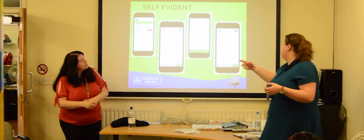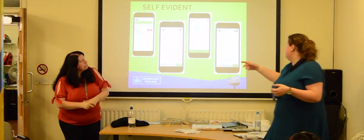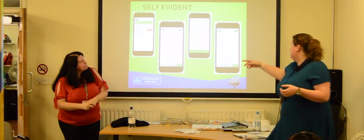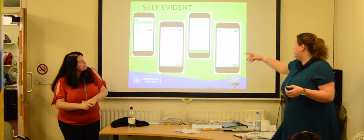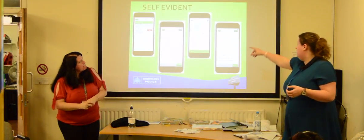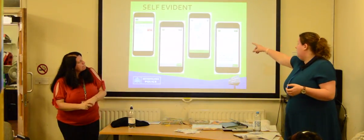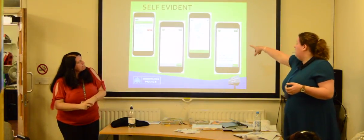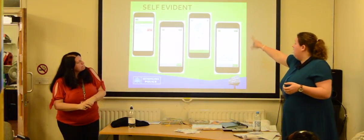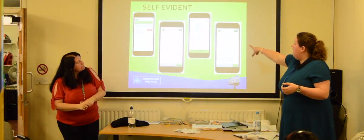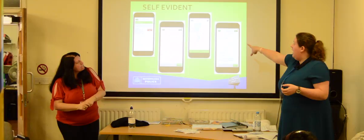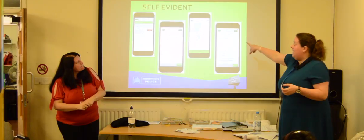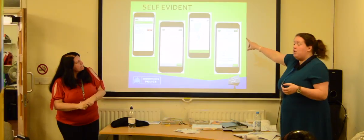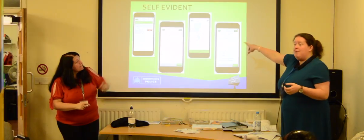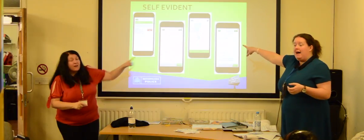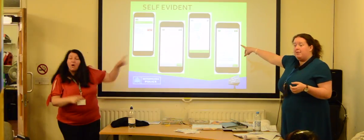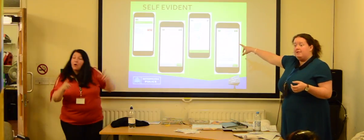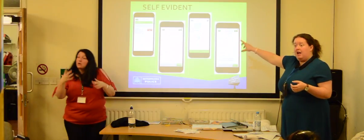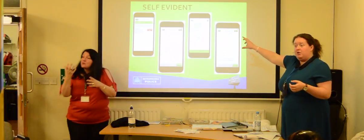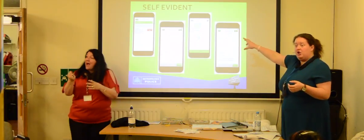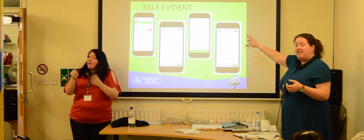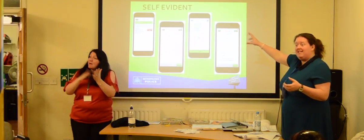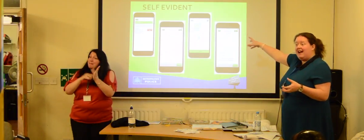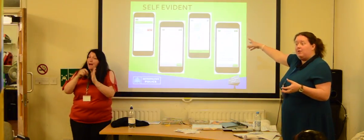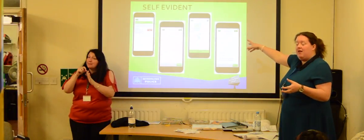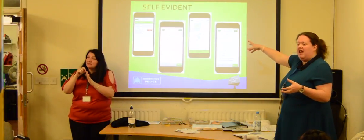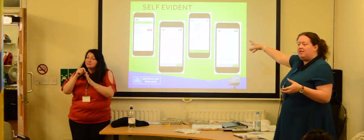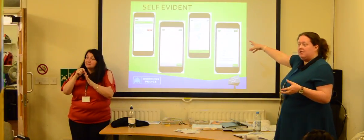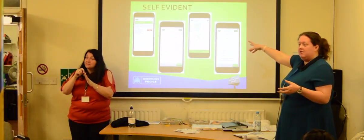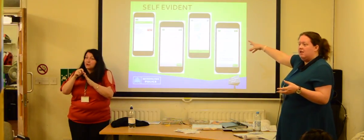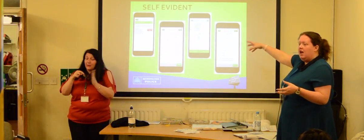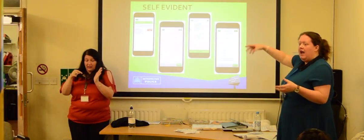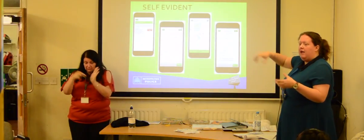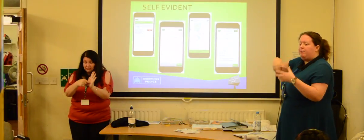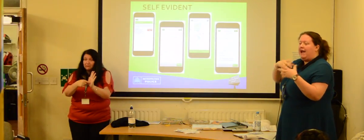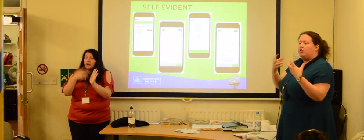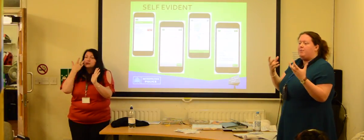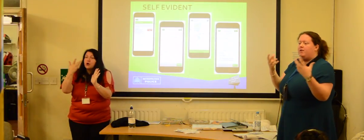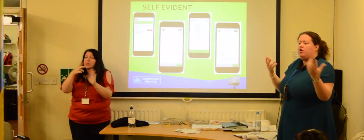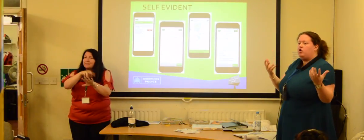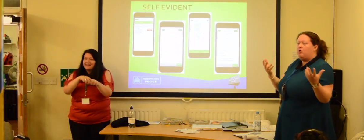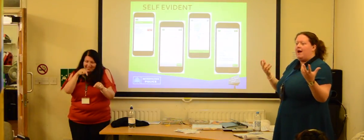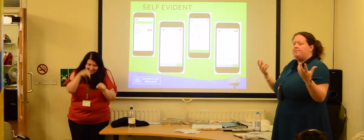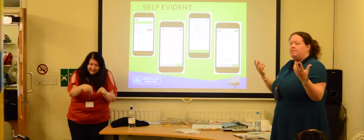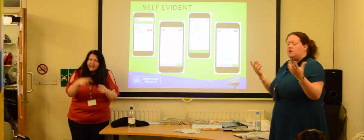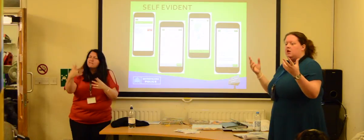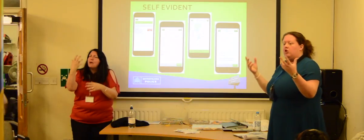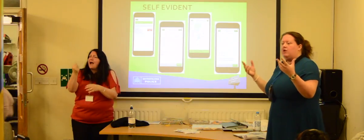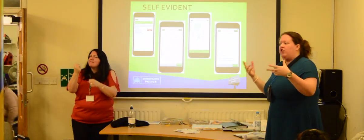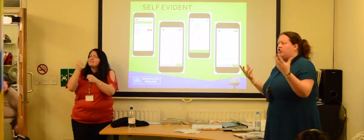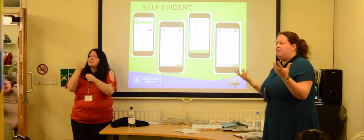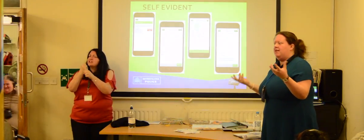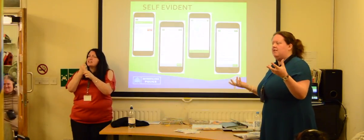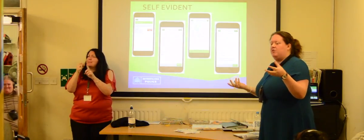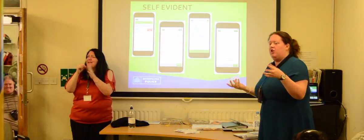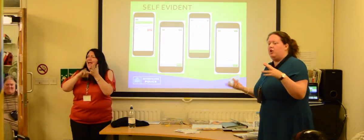is. It gives you a map to help you show us exactly where it is. It picks up, if you've got your